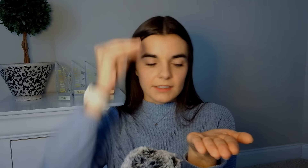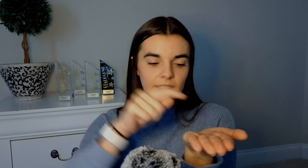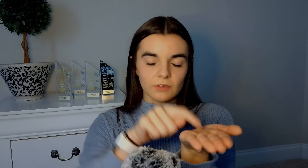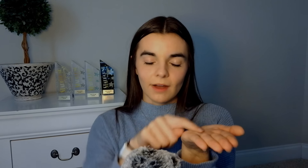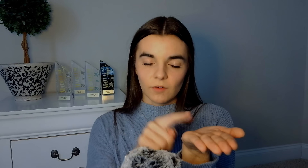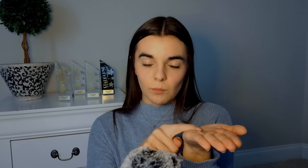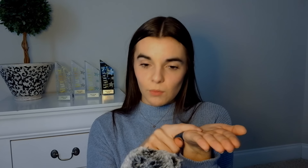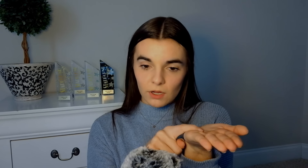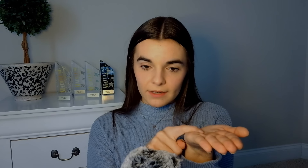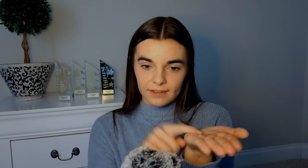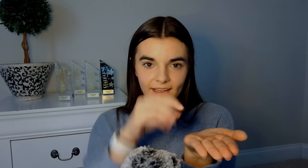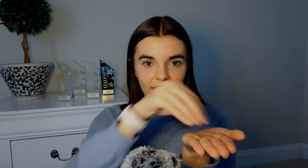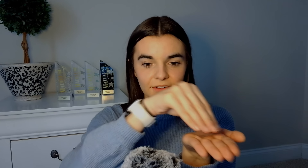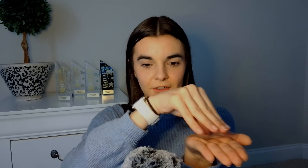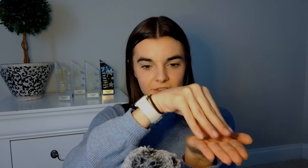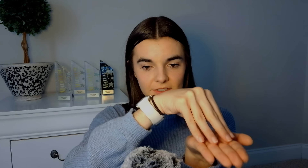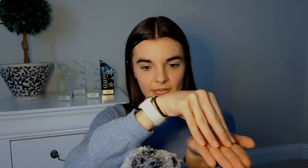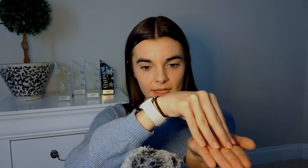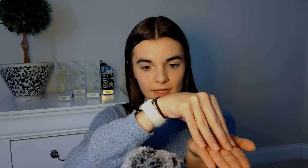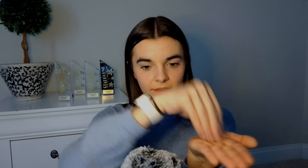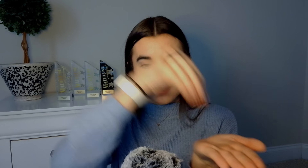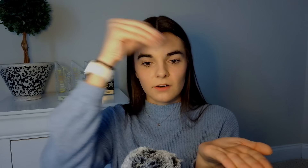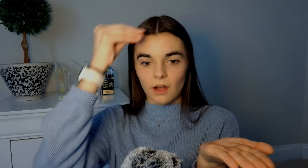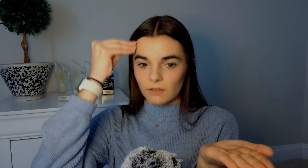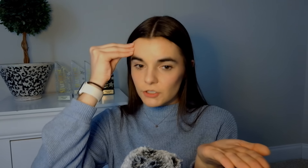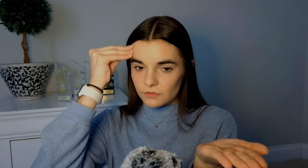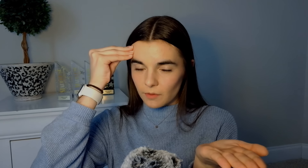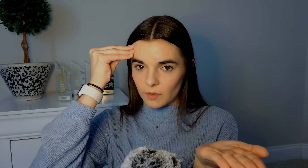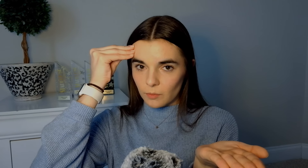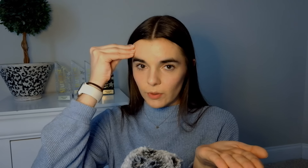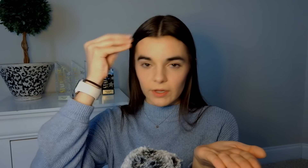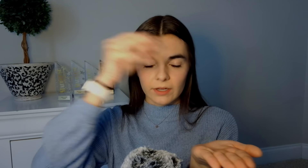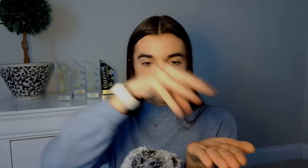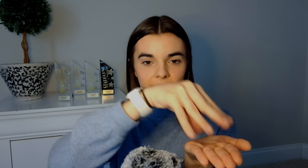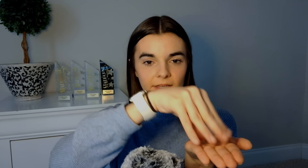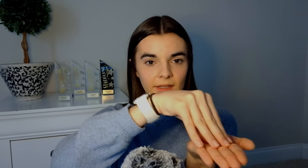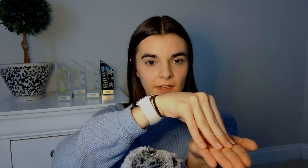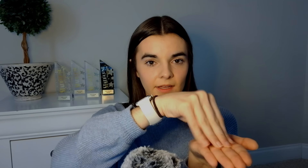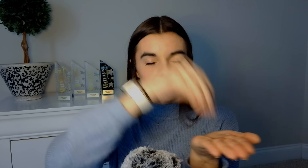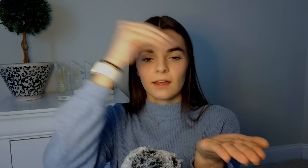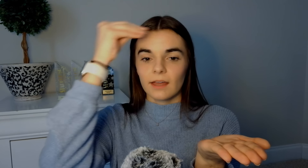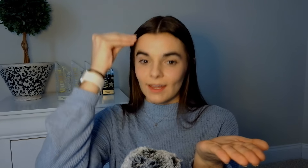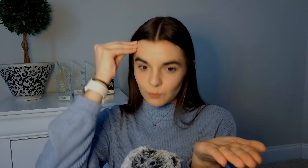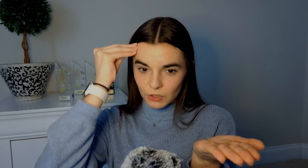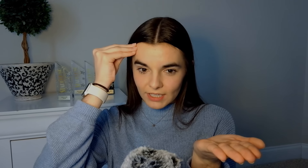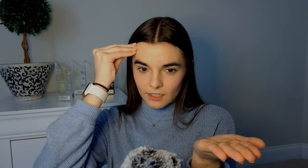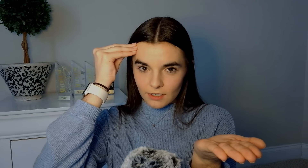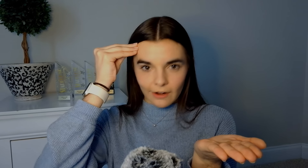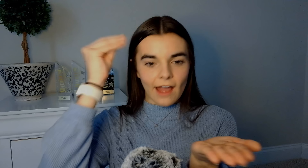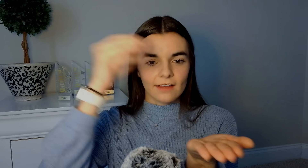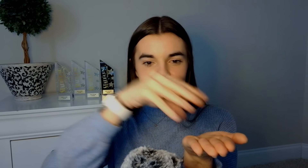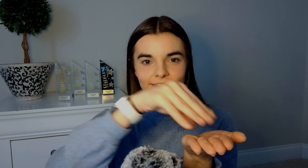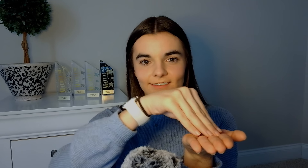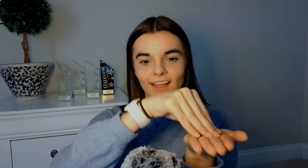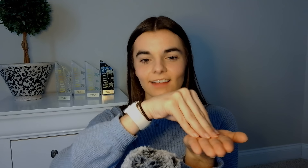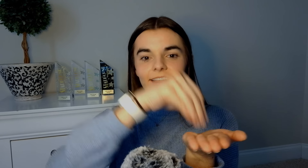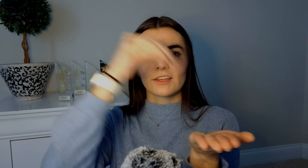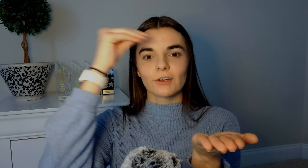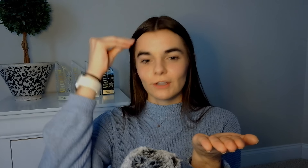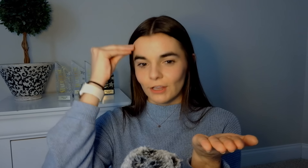it's like you have a book and you're taking that knowledge from the book and putting it in your head. Like you're